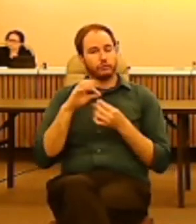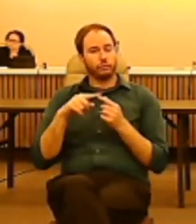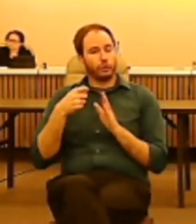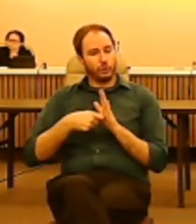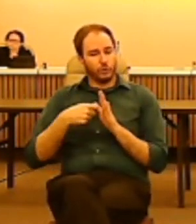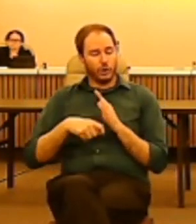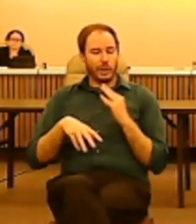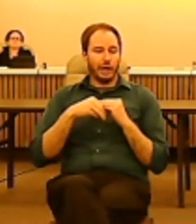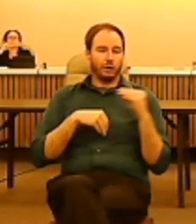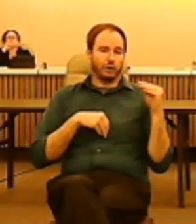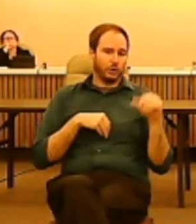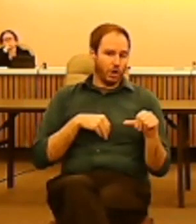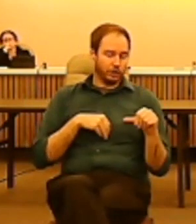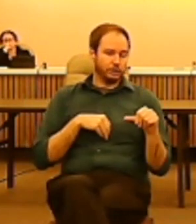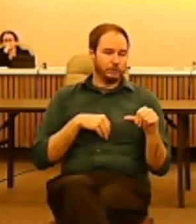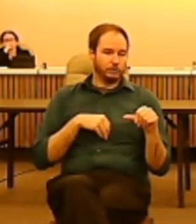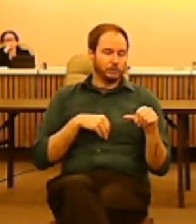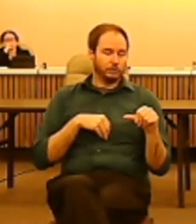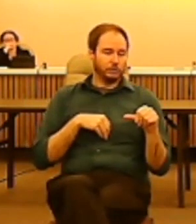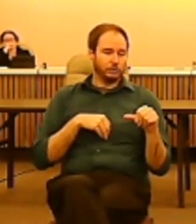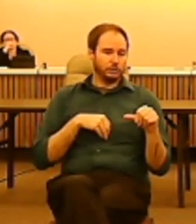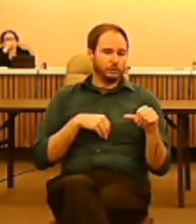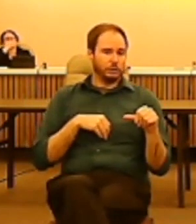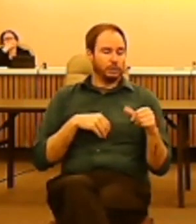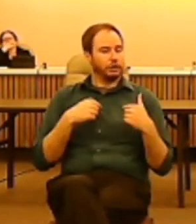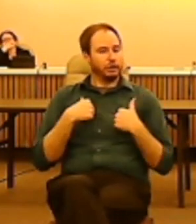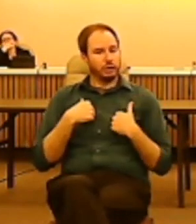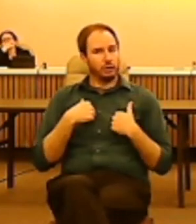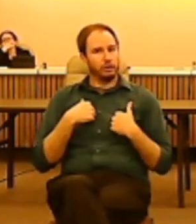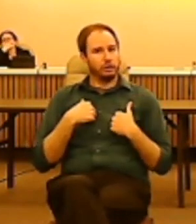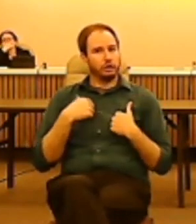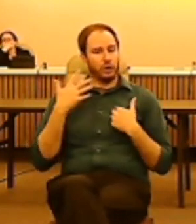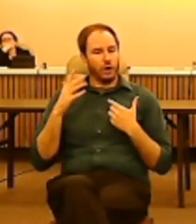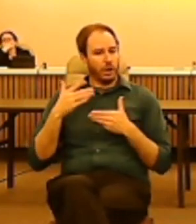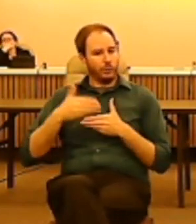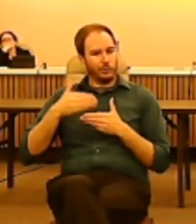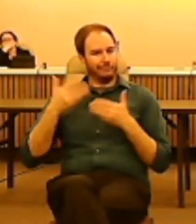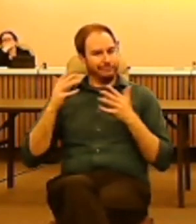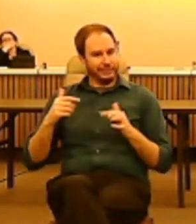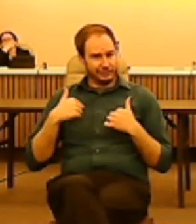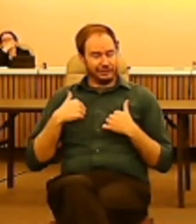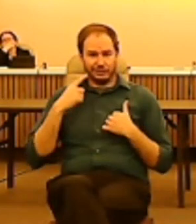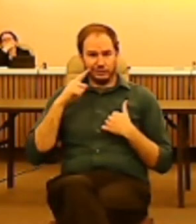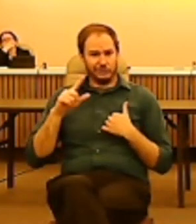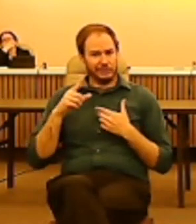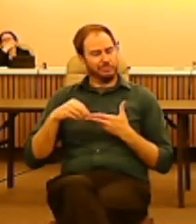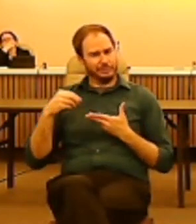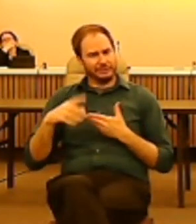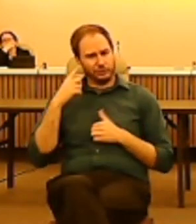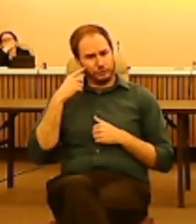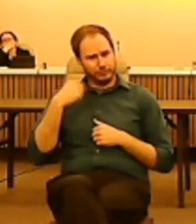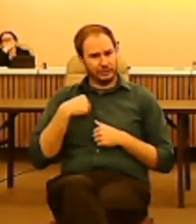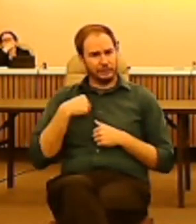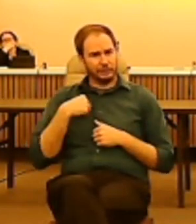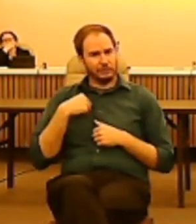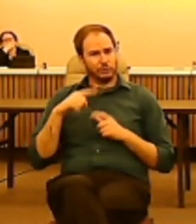the additional cost that would do, because I went and did all my windows again, and that was really quite expensive